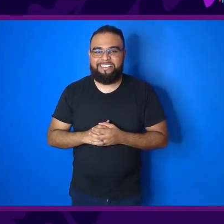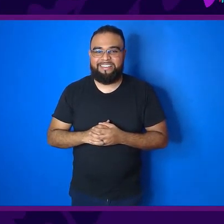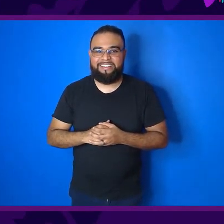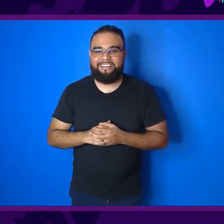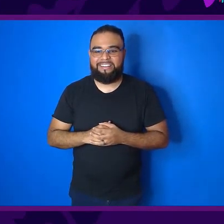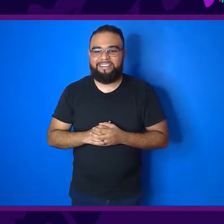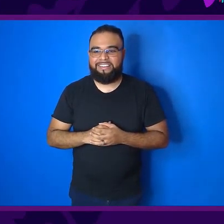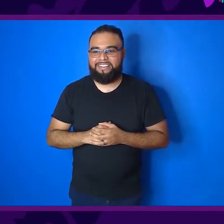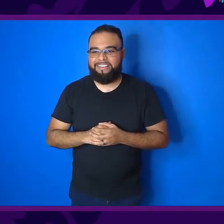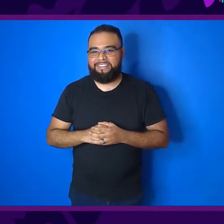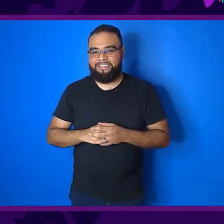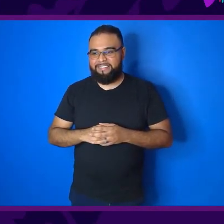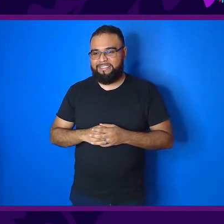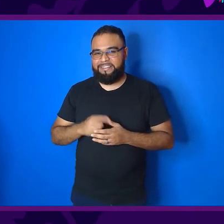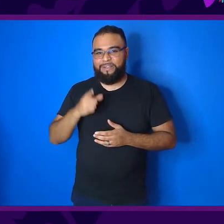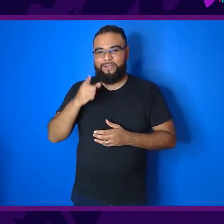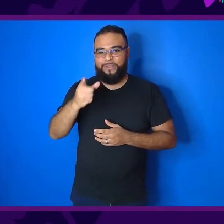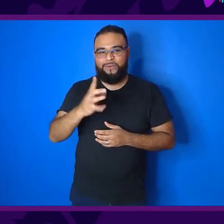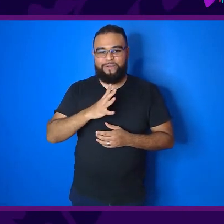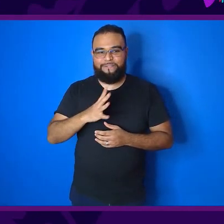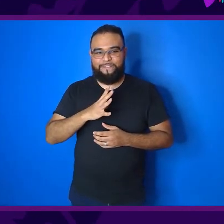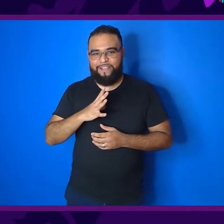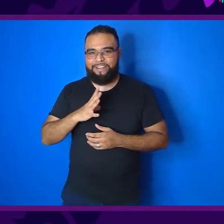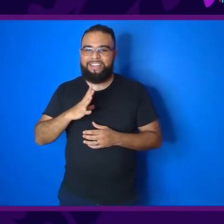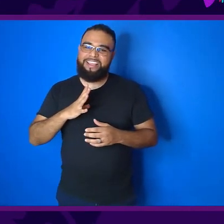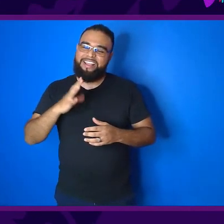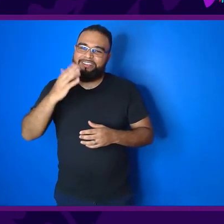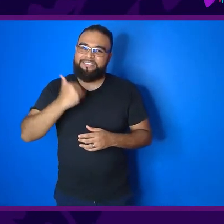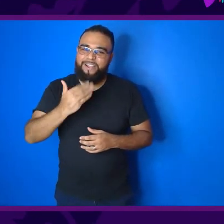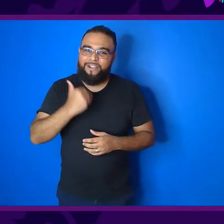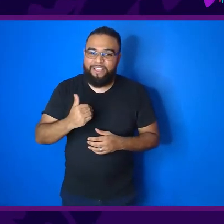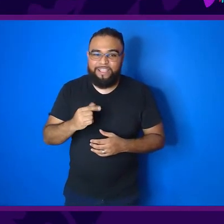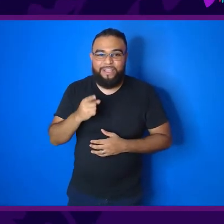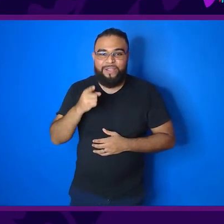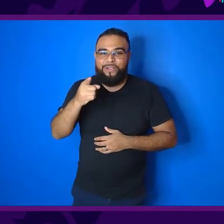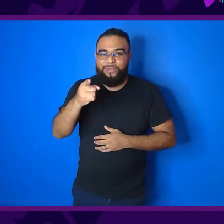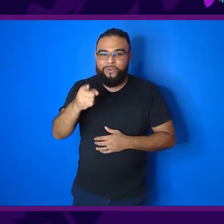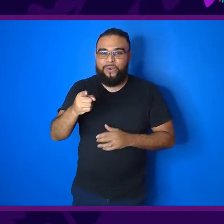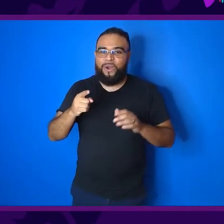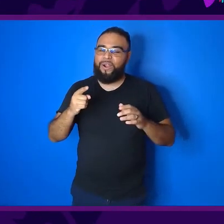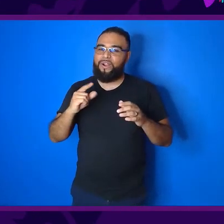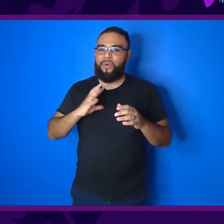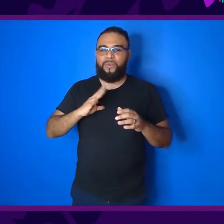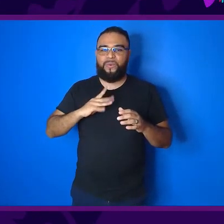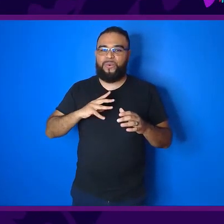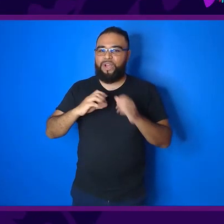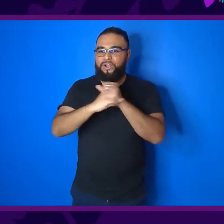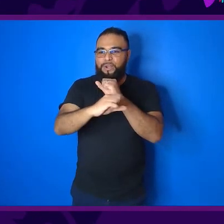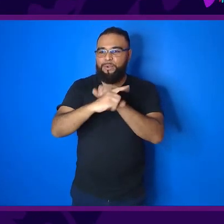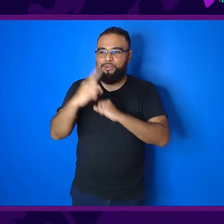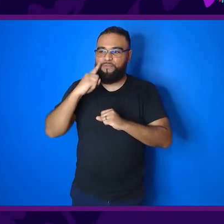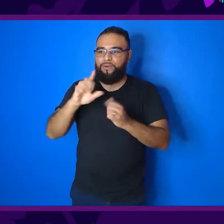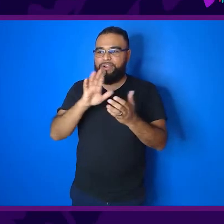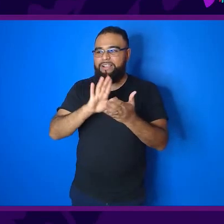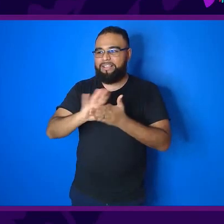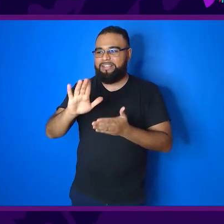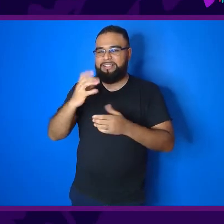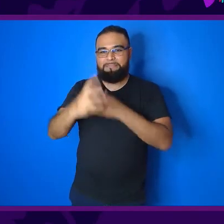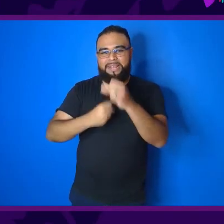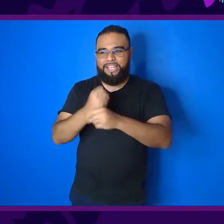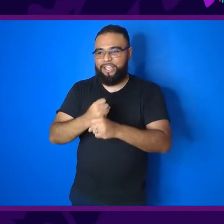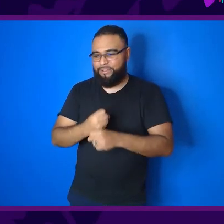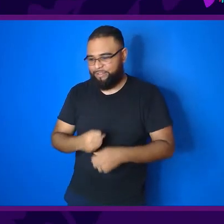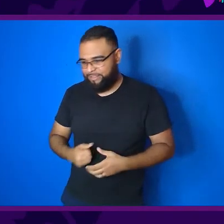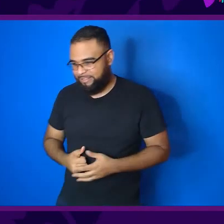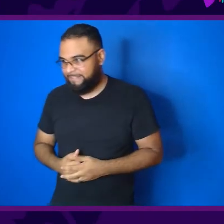you are fine, darling. You are a walking commercial for collecting years. And